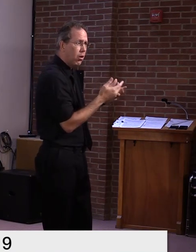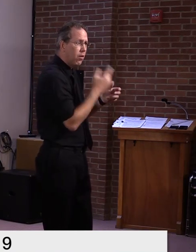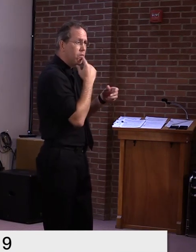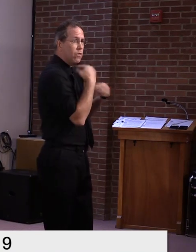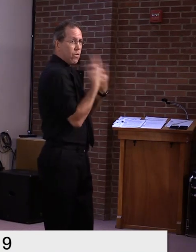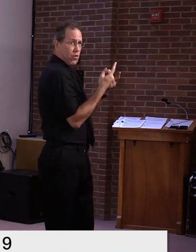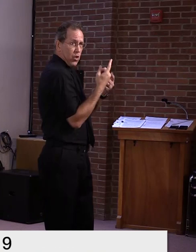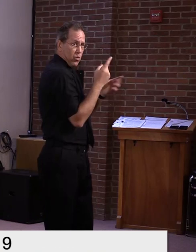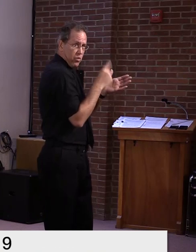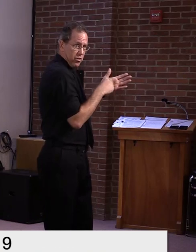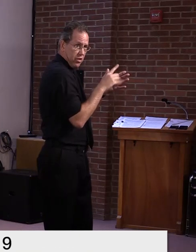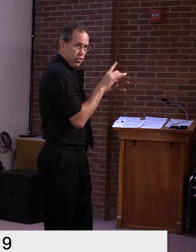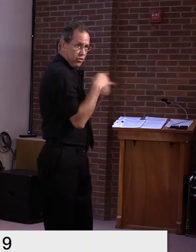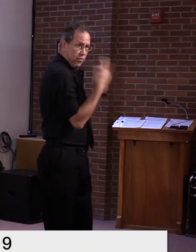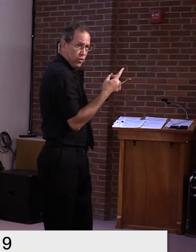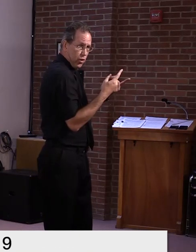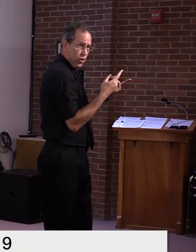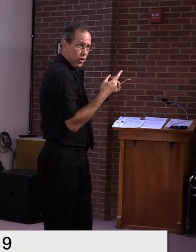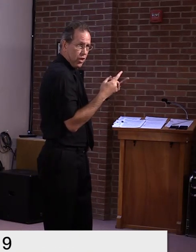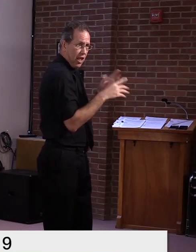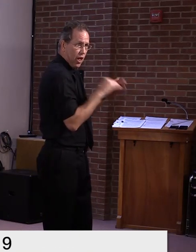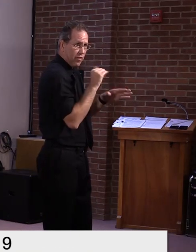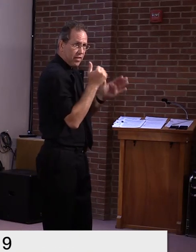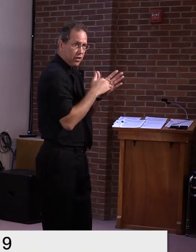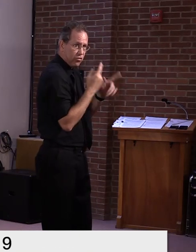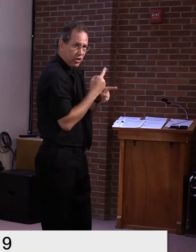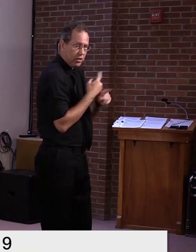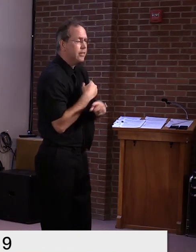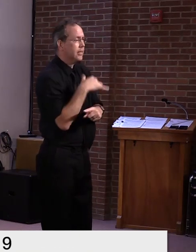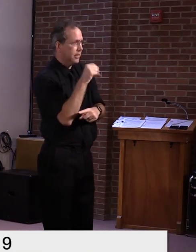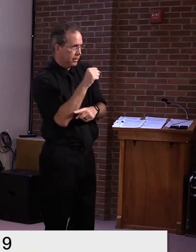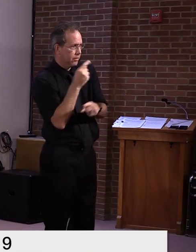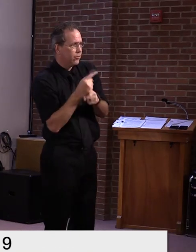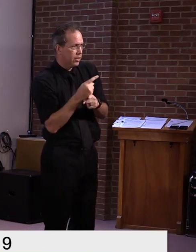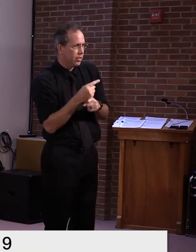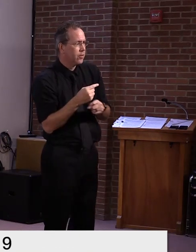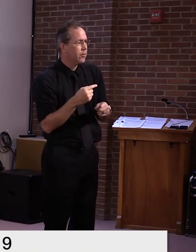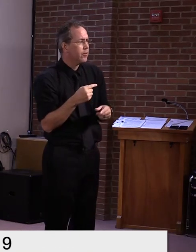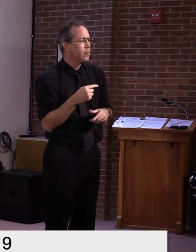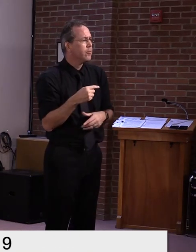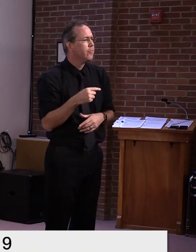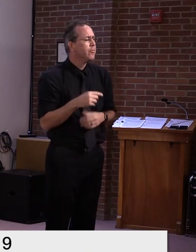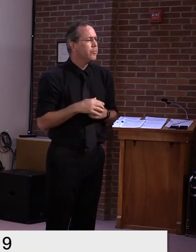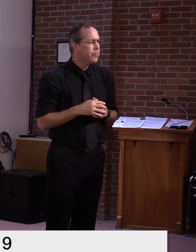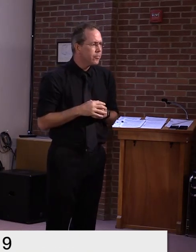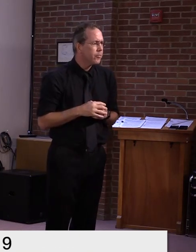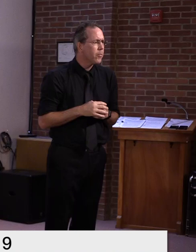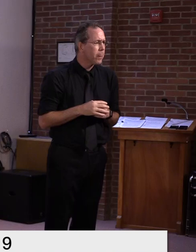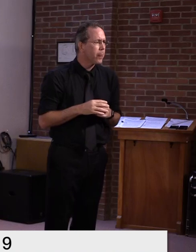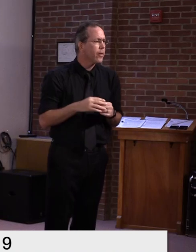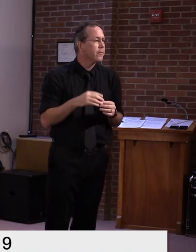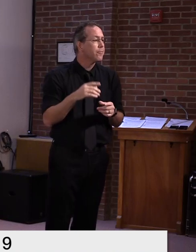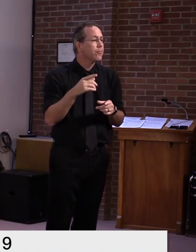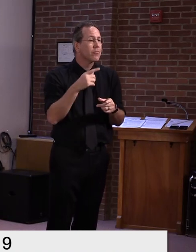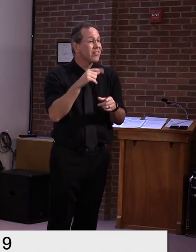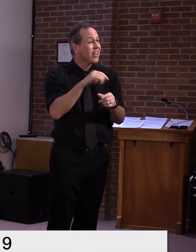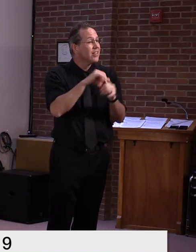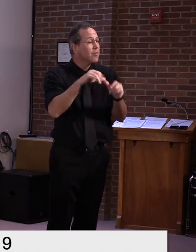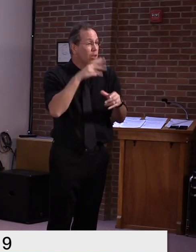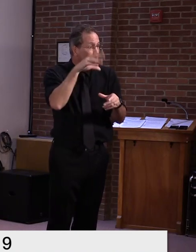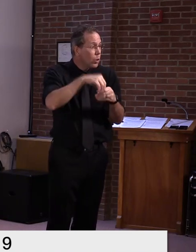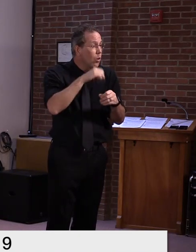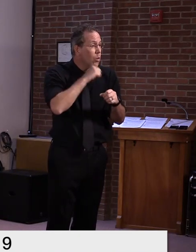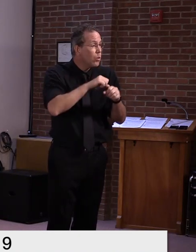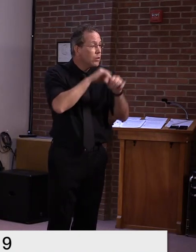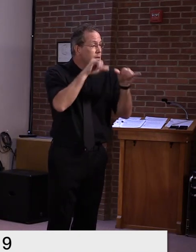And that doesn't, Peter, that does not include the expansion of the existing programs that we were talking